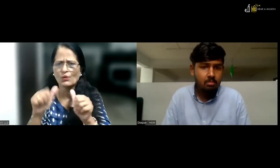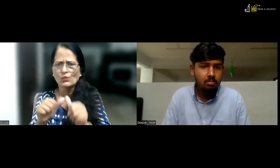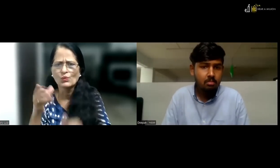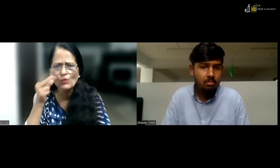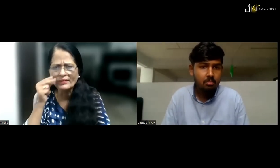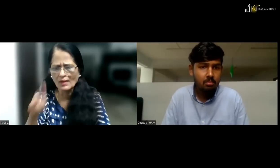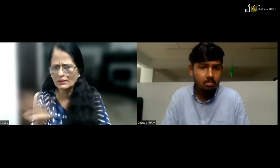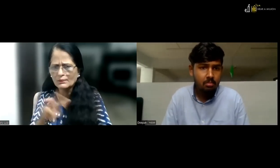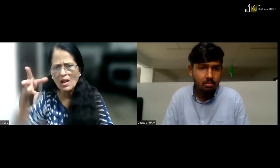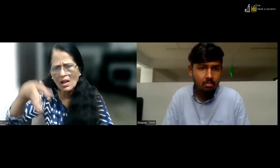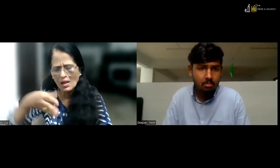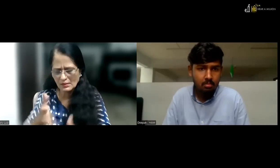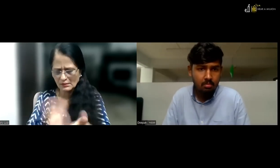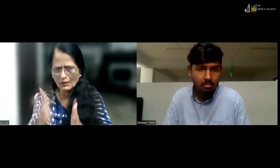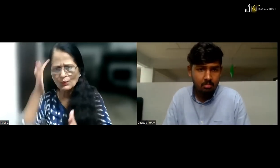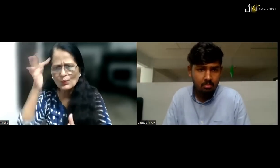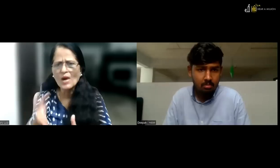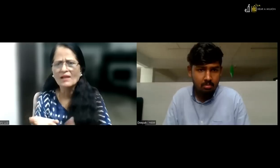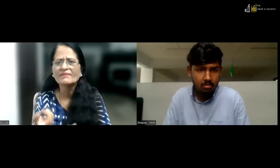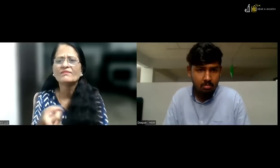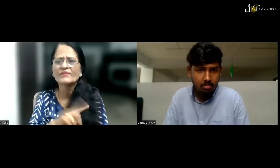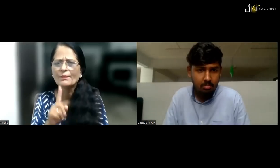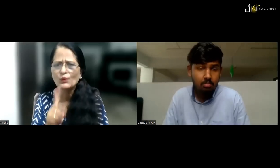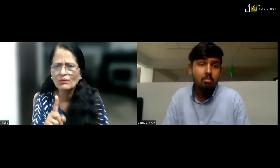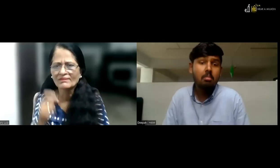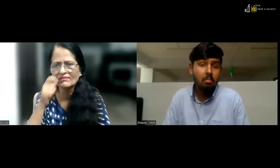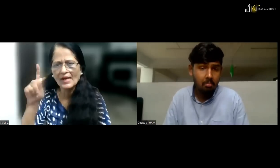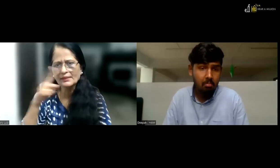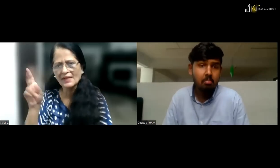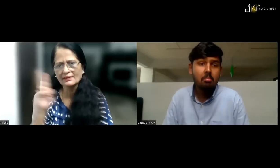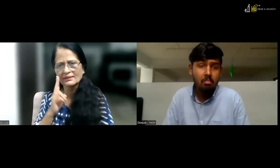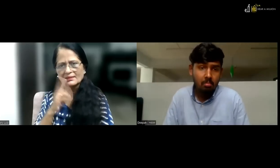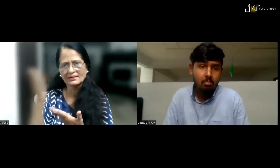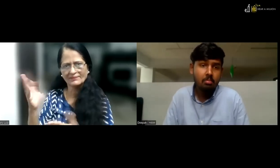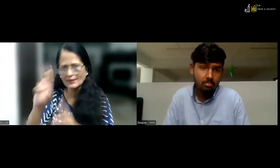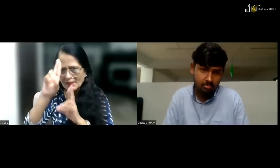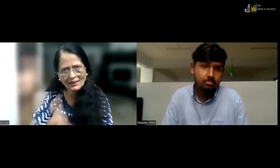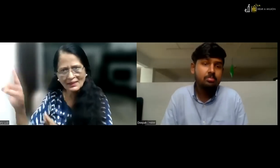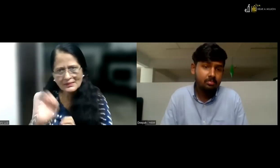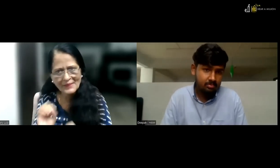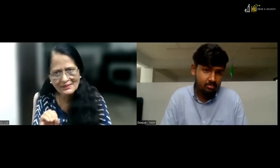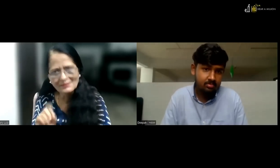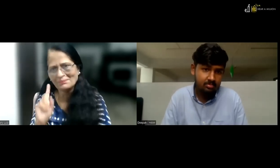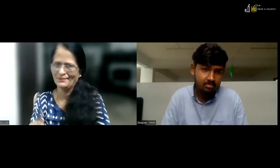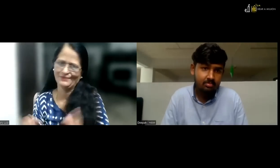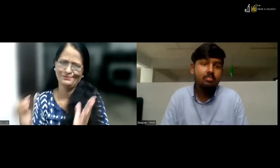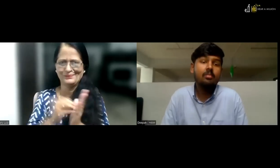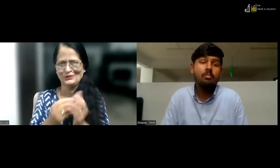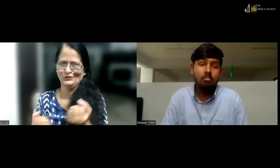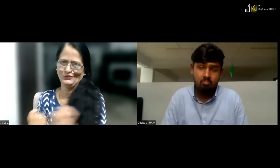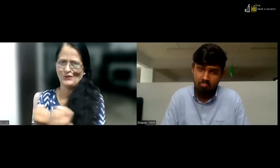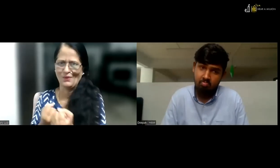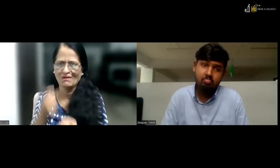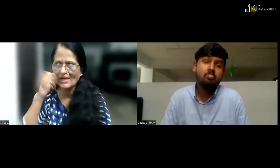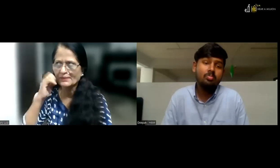or we can just ask them to just fill it? Yes, we can ask them, because coda or soda or anyone who knows sign